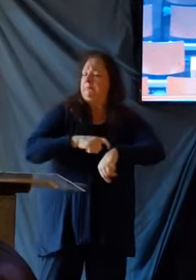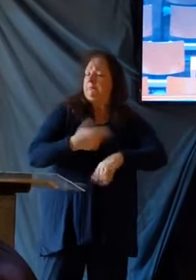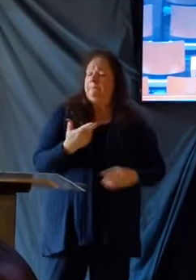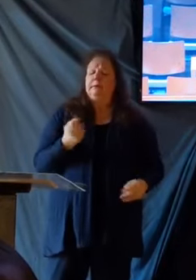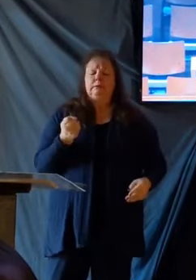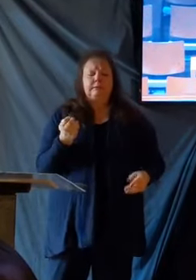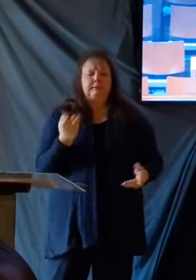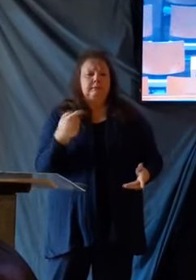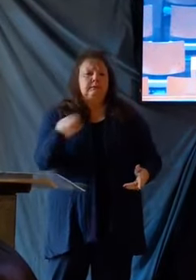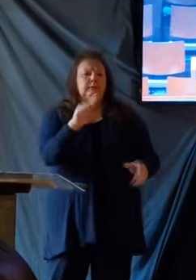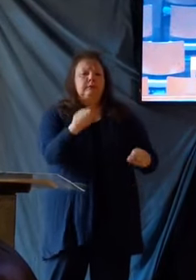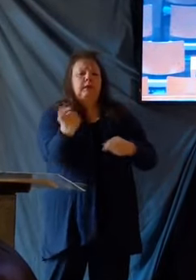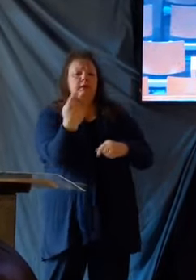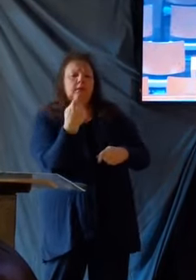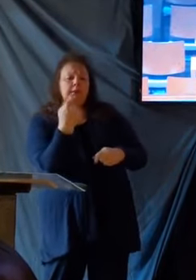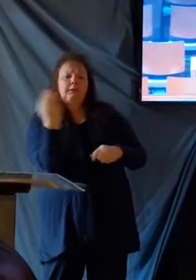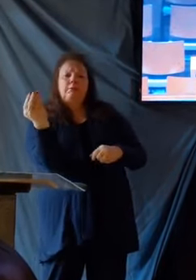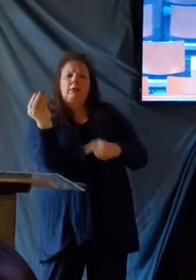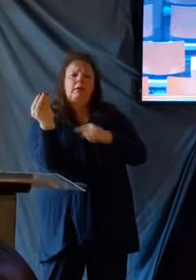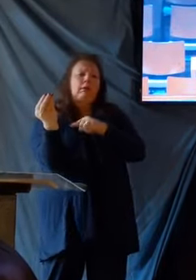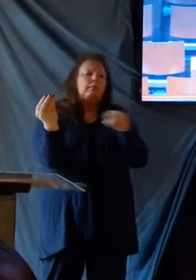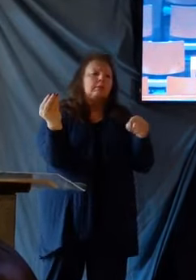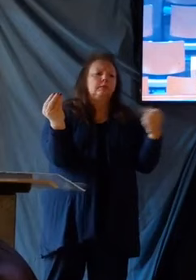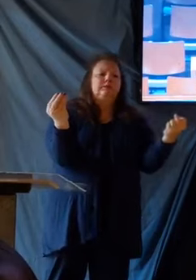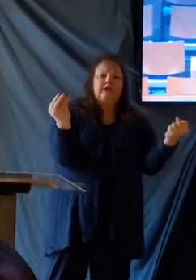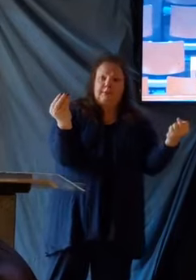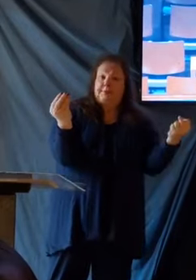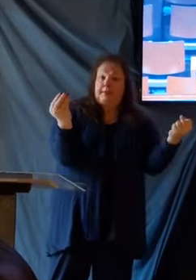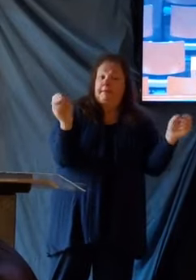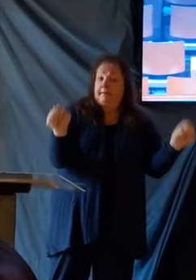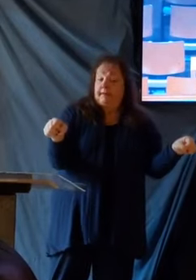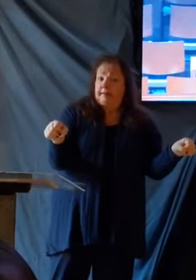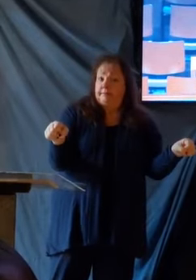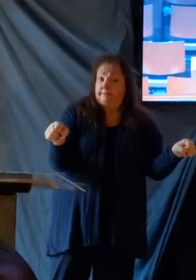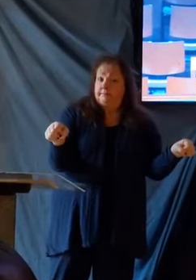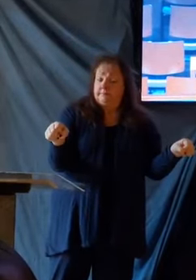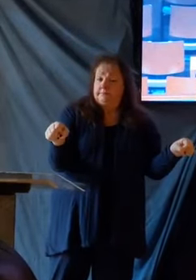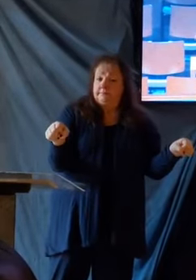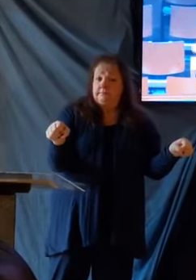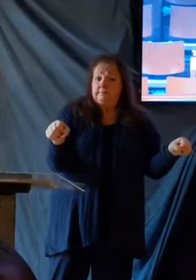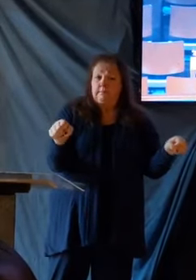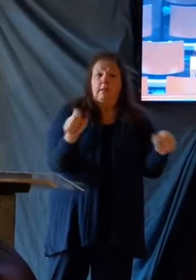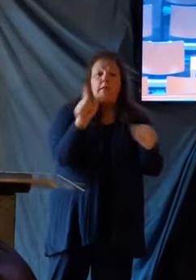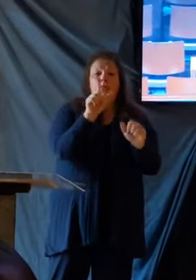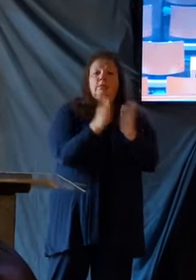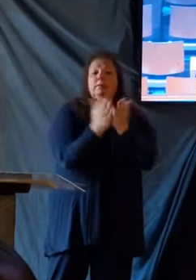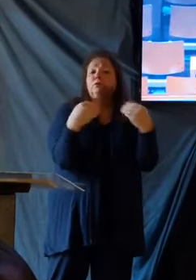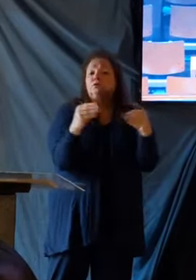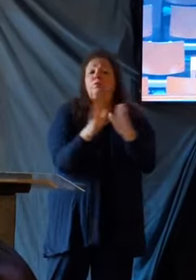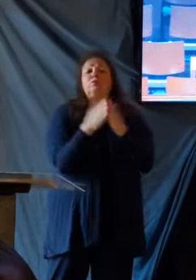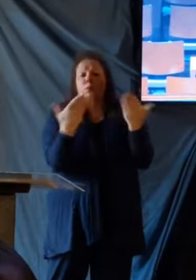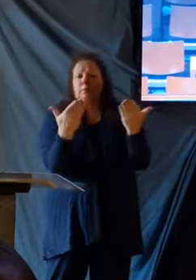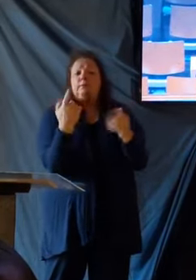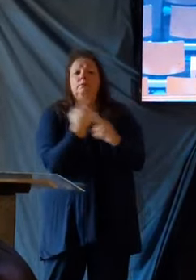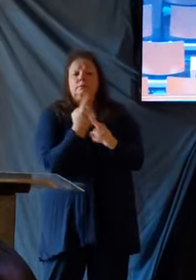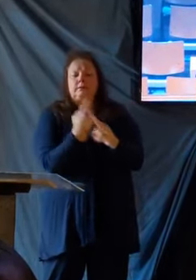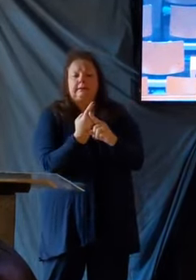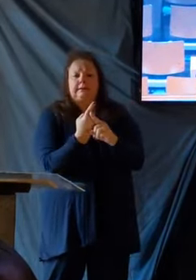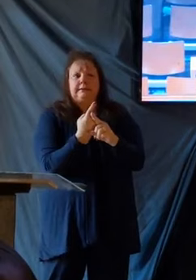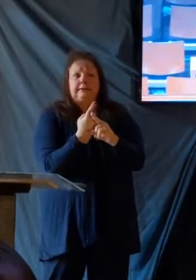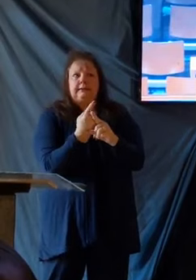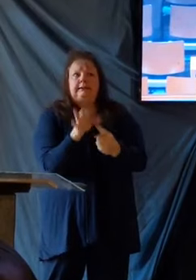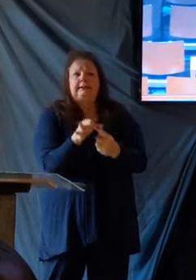So you can come in Monday through Saturday, Sound Words is open. It's regular hours, except it's